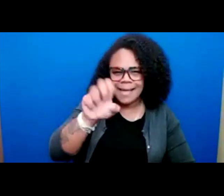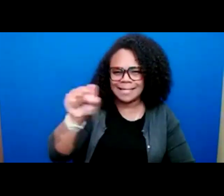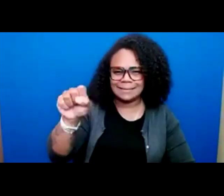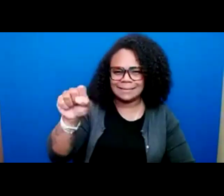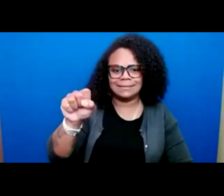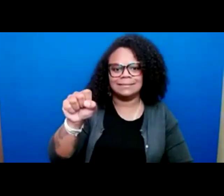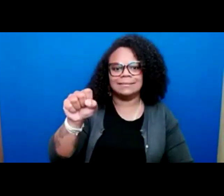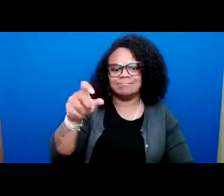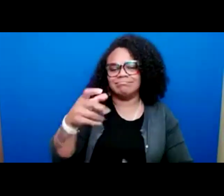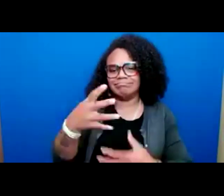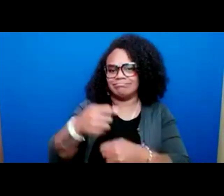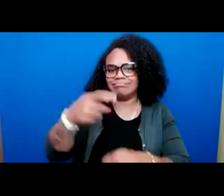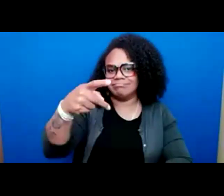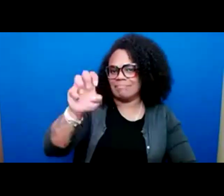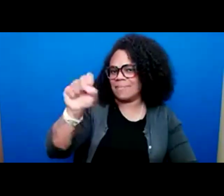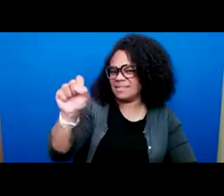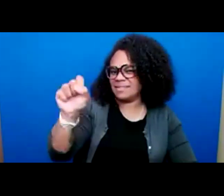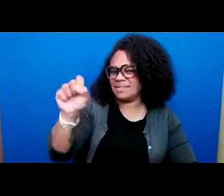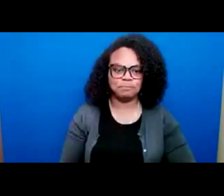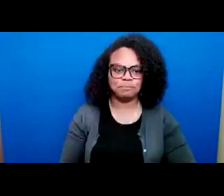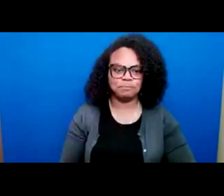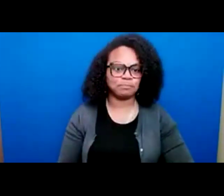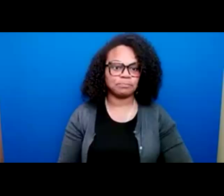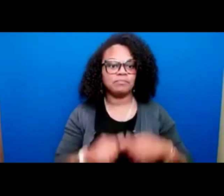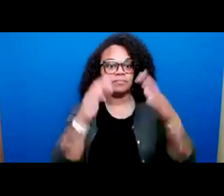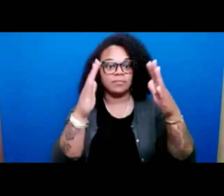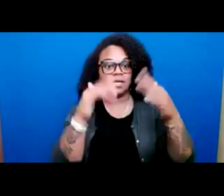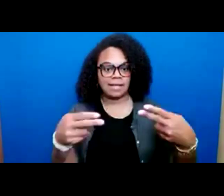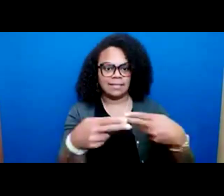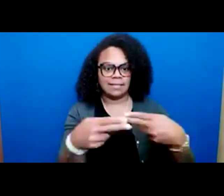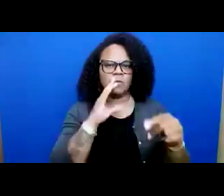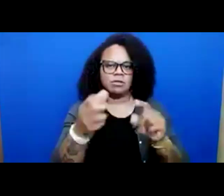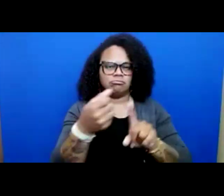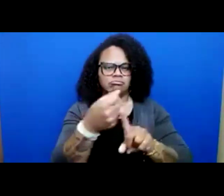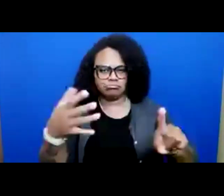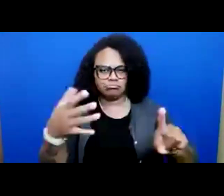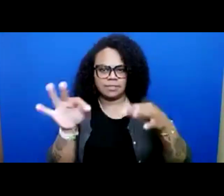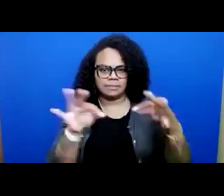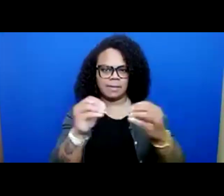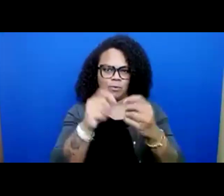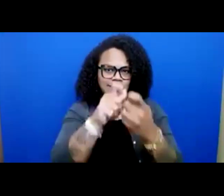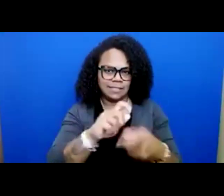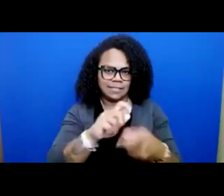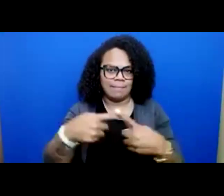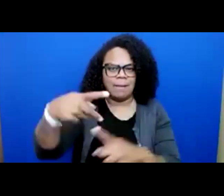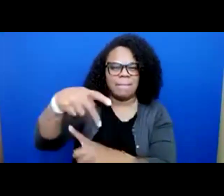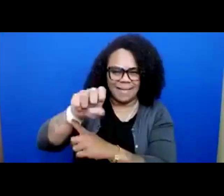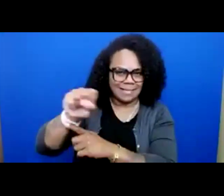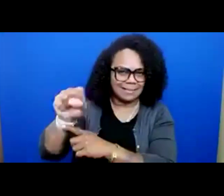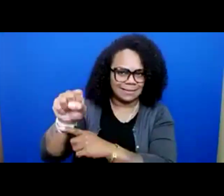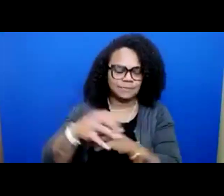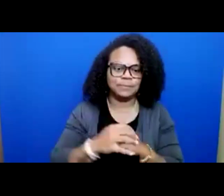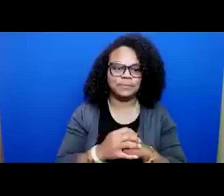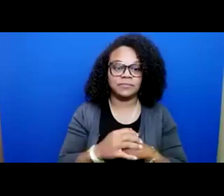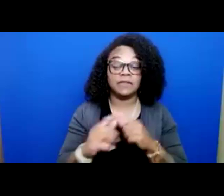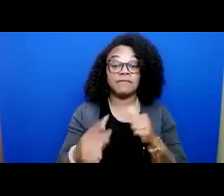for short. So on the next slide, I'm going to go into some detail about PES. But first, I want